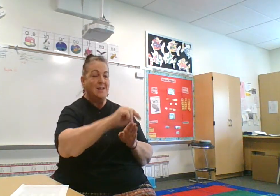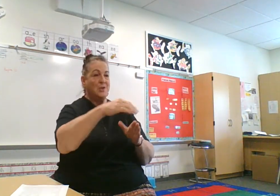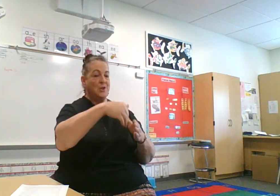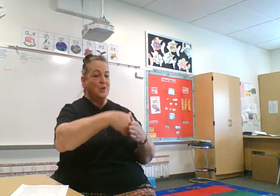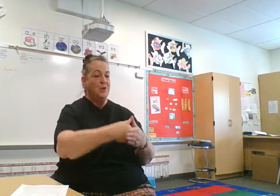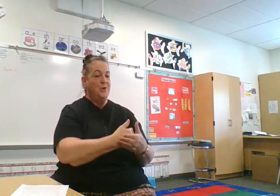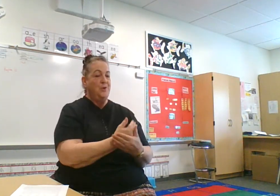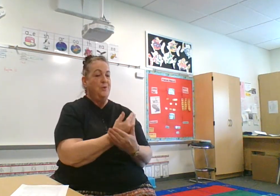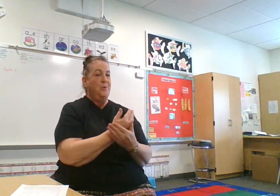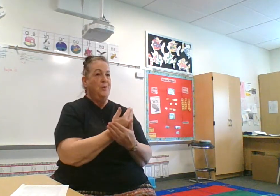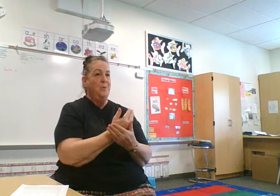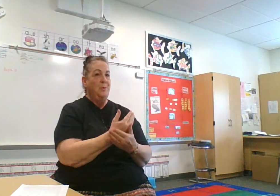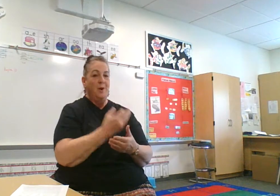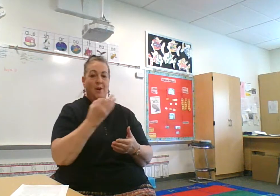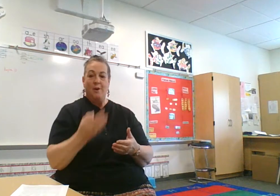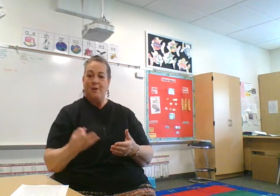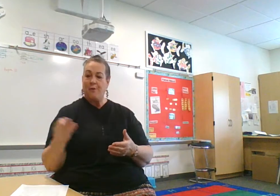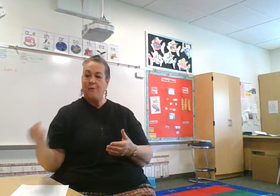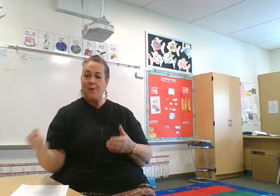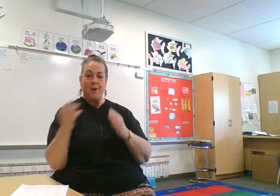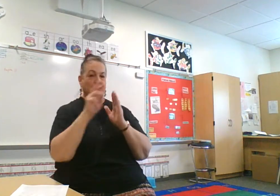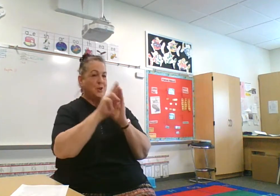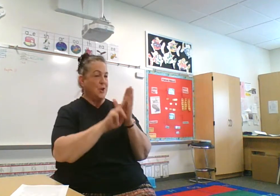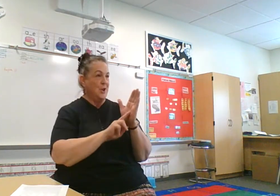nice new furniture.